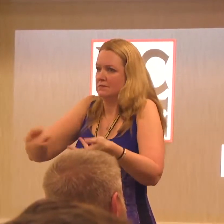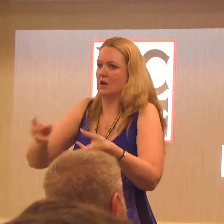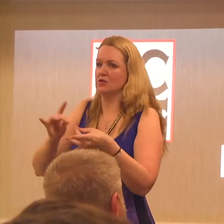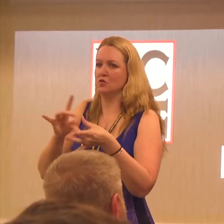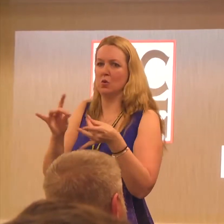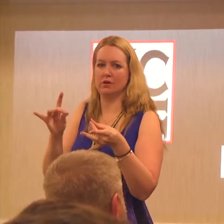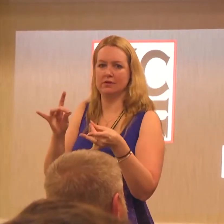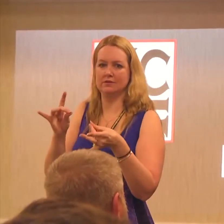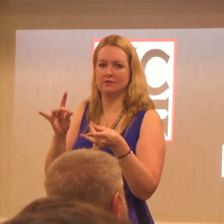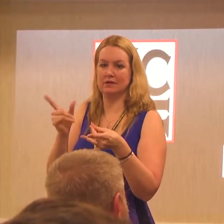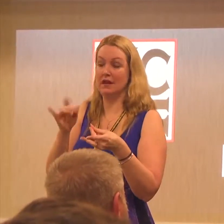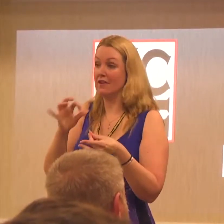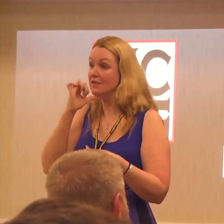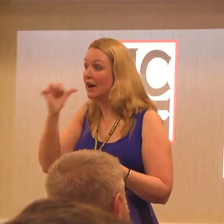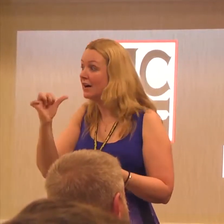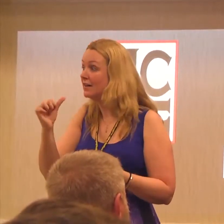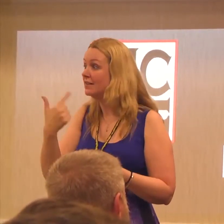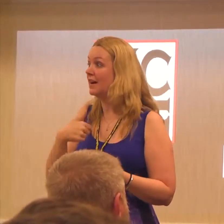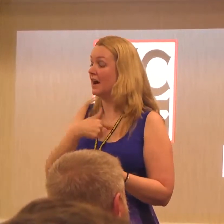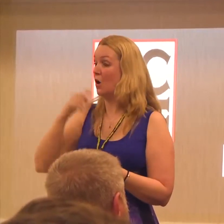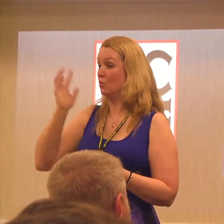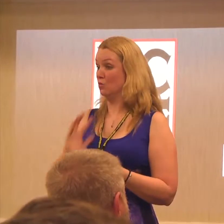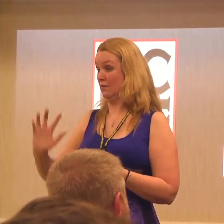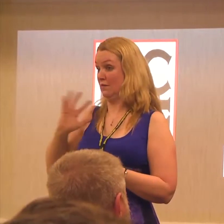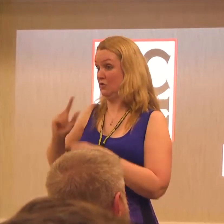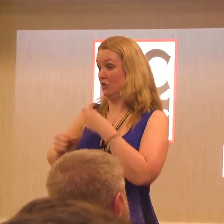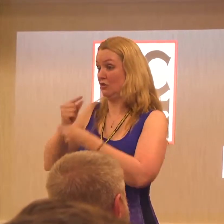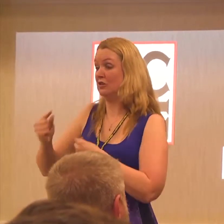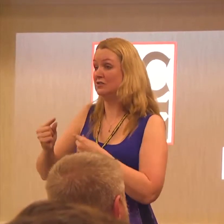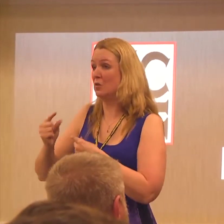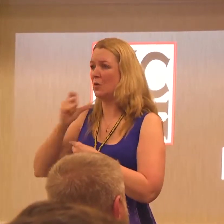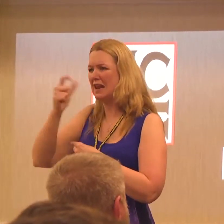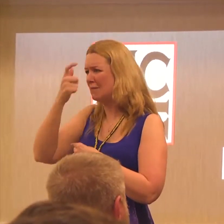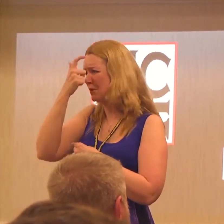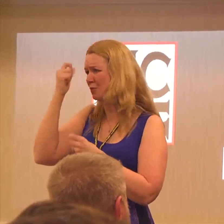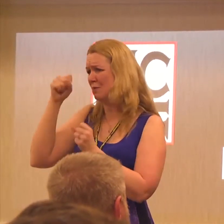If not, our forebears will not be remembered and our stories will be lost forever.